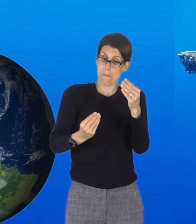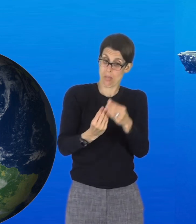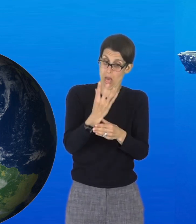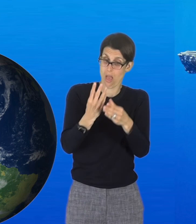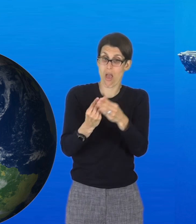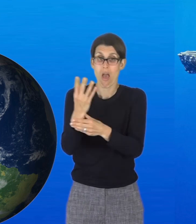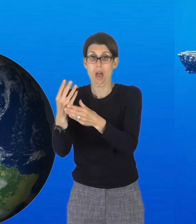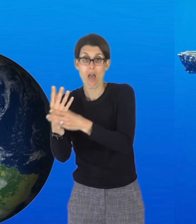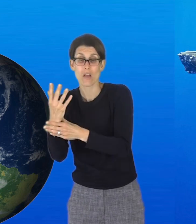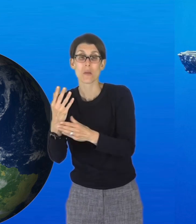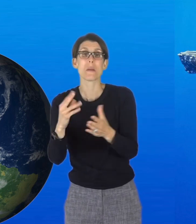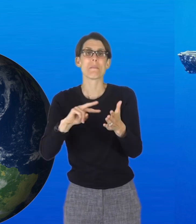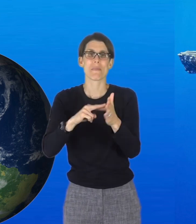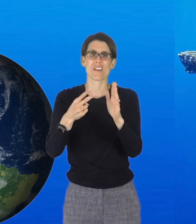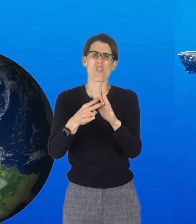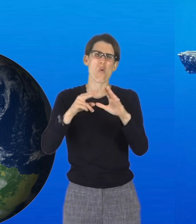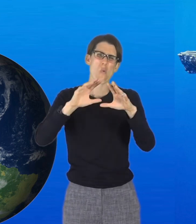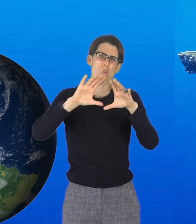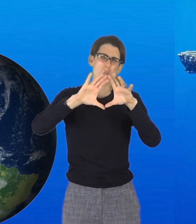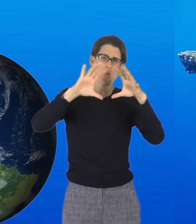everything grow. That helps the planet.